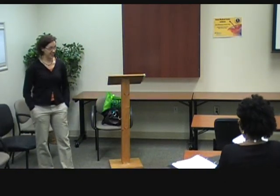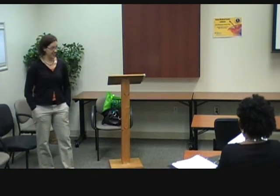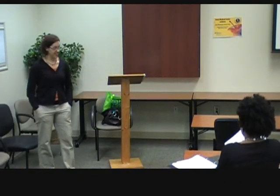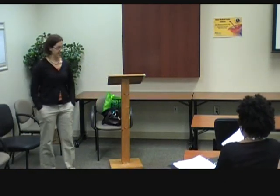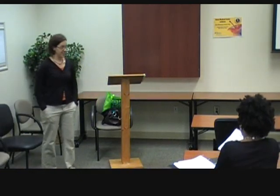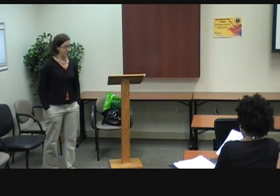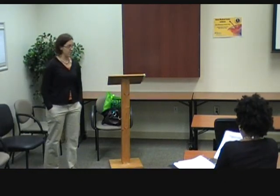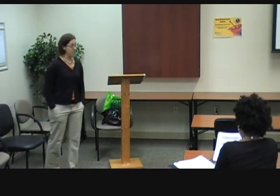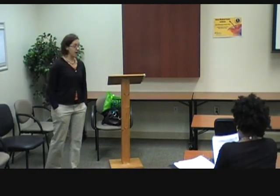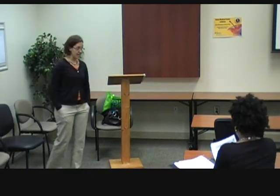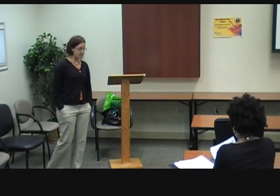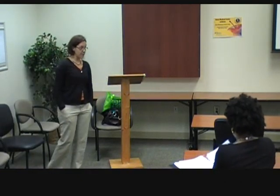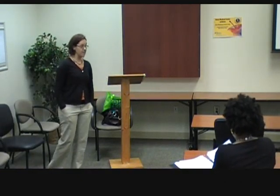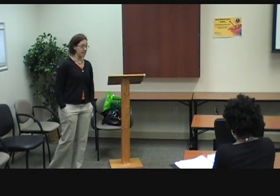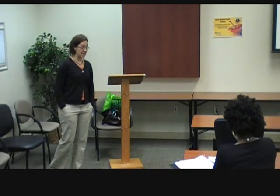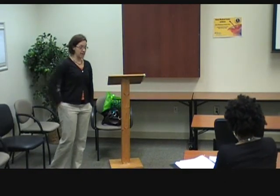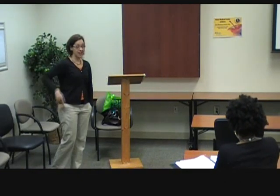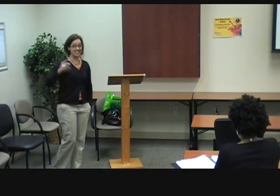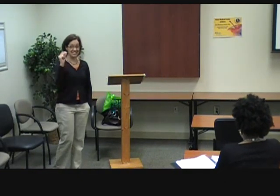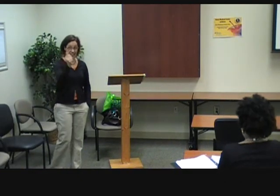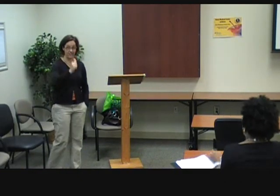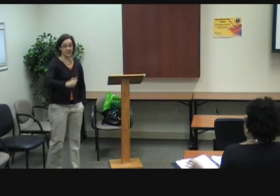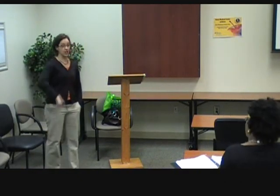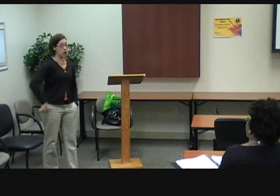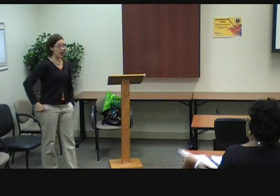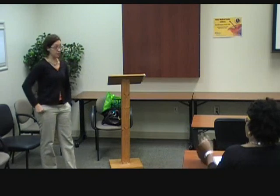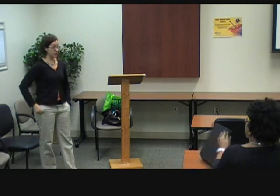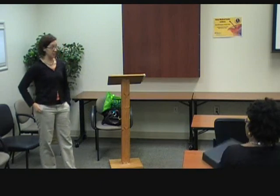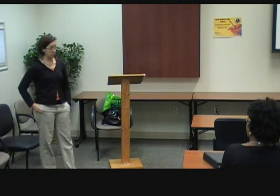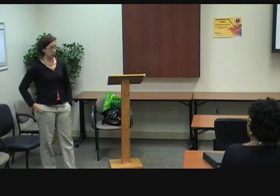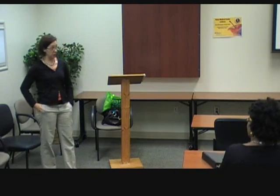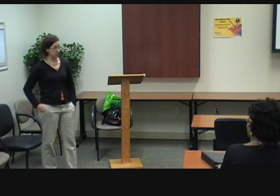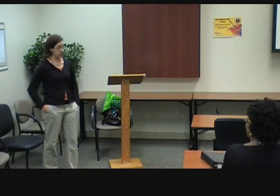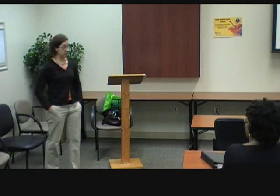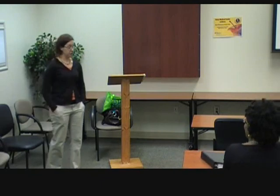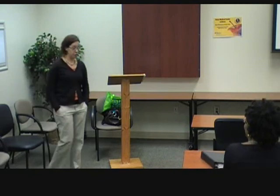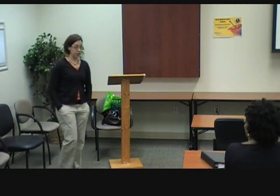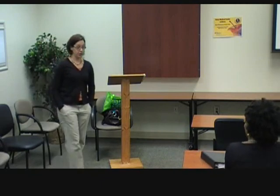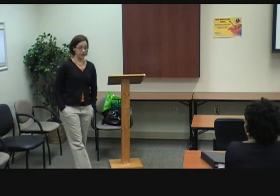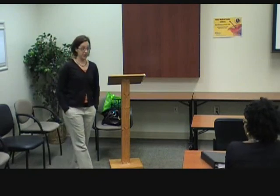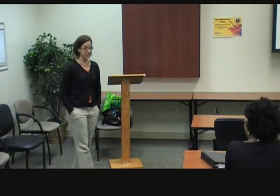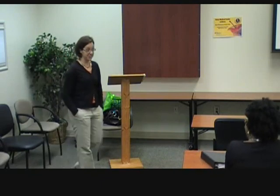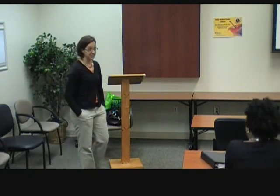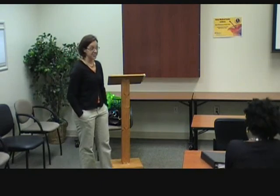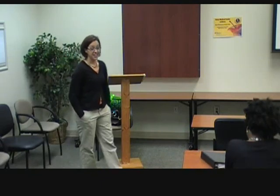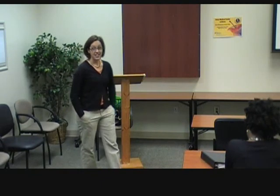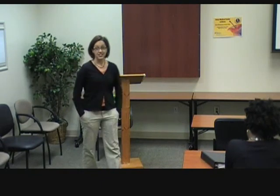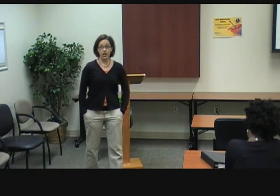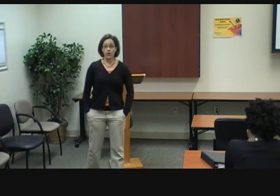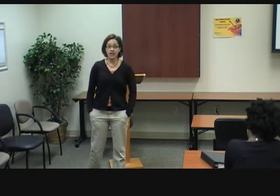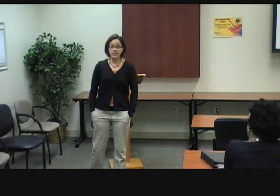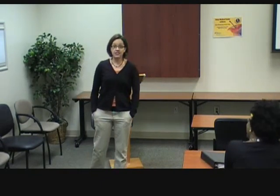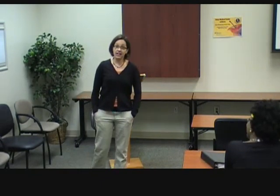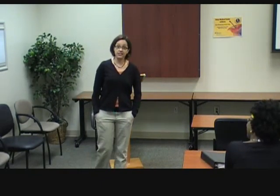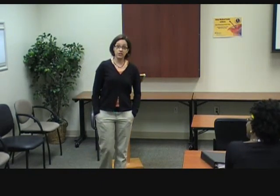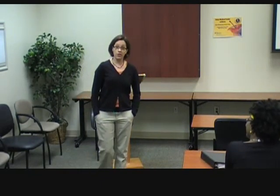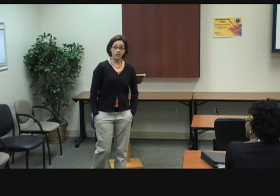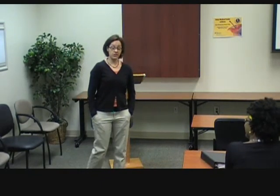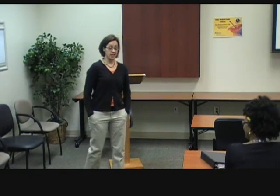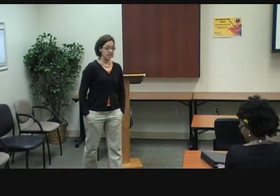game. So remind me of that game. I definitely know how to play that. Really well. So anyways, class is over for tonight.